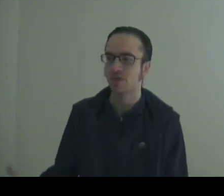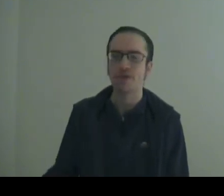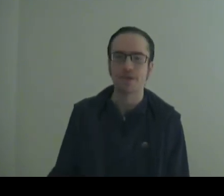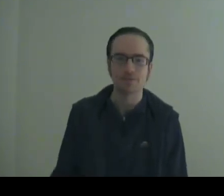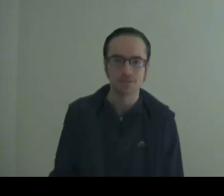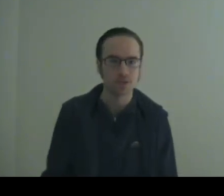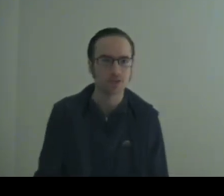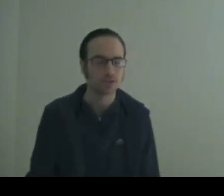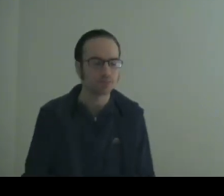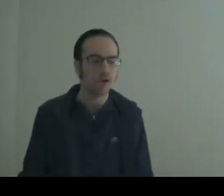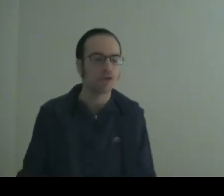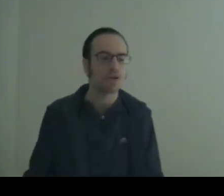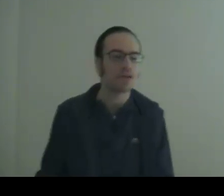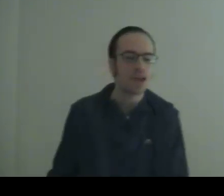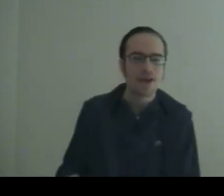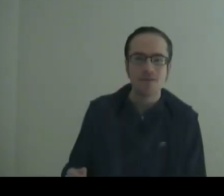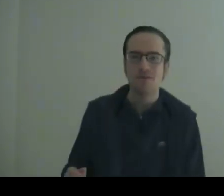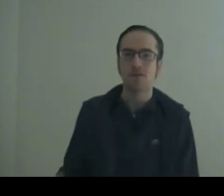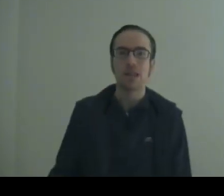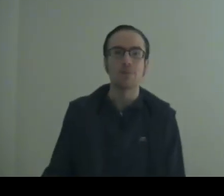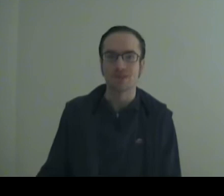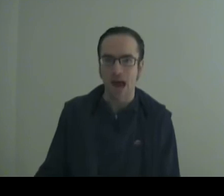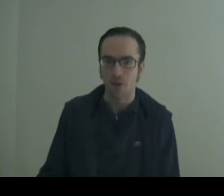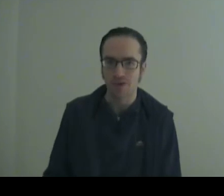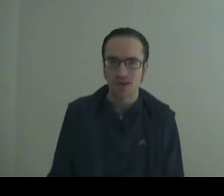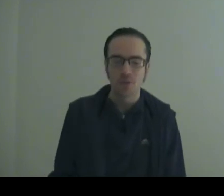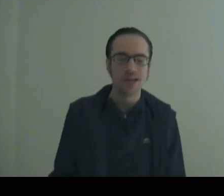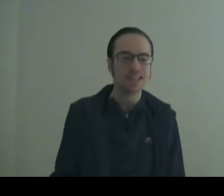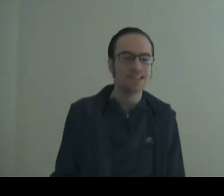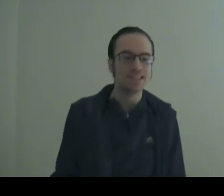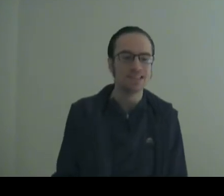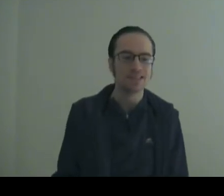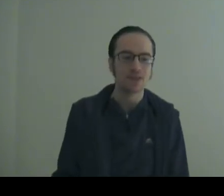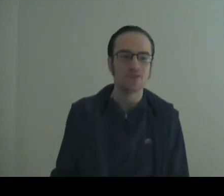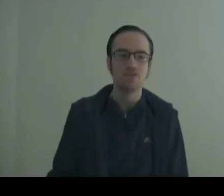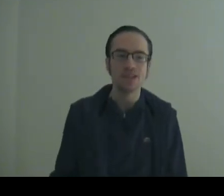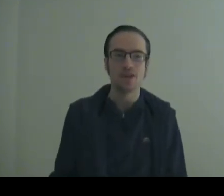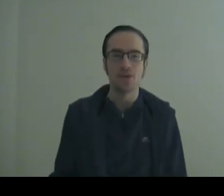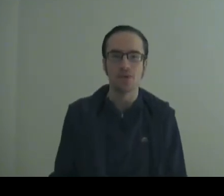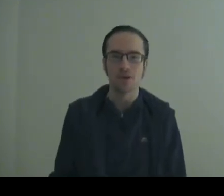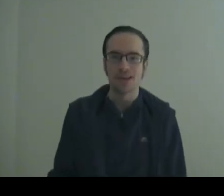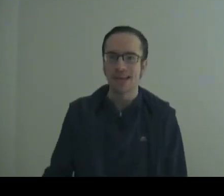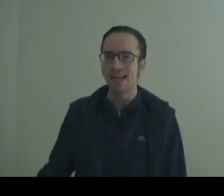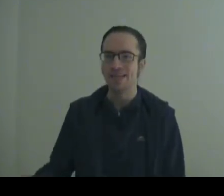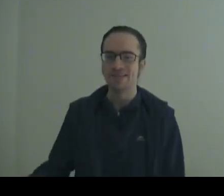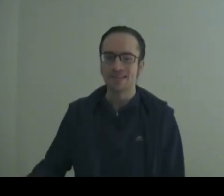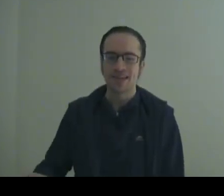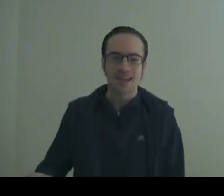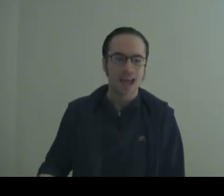Griffin, Jürgen Prochnow, flips out when he sees that Rico is